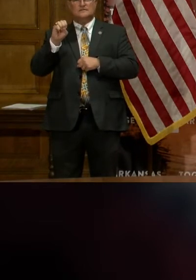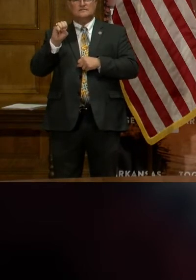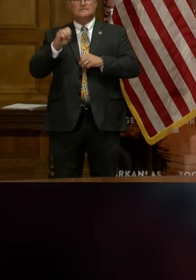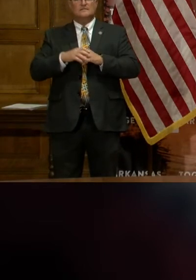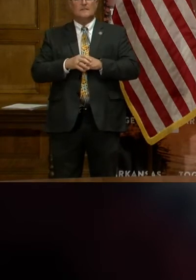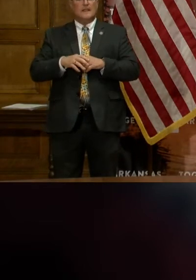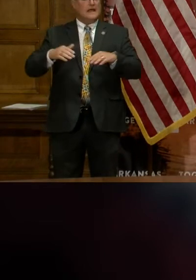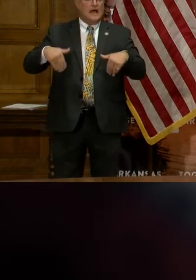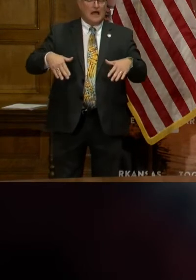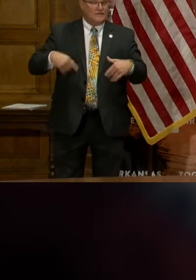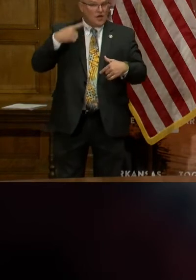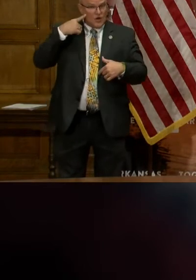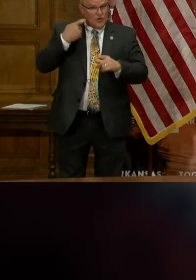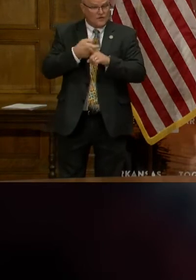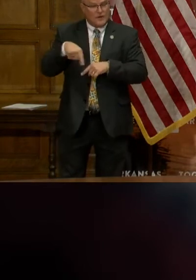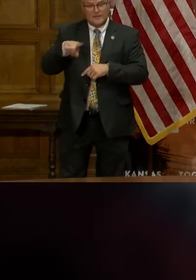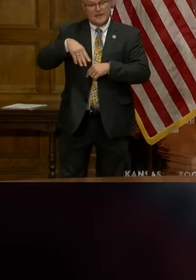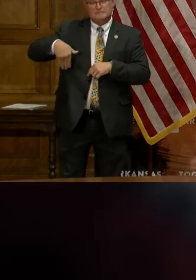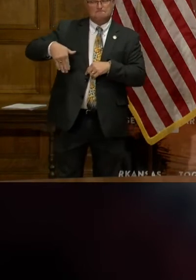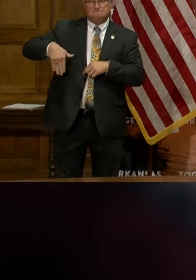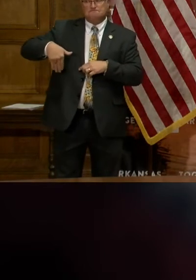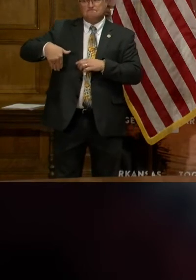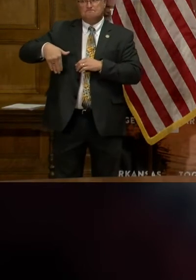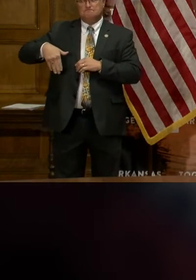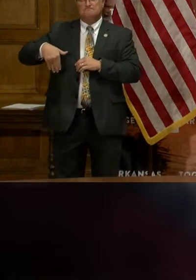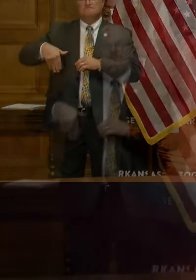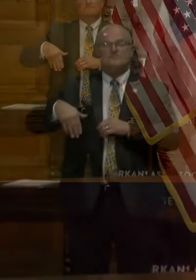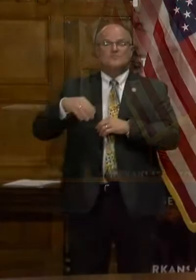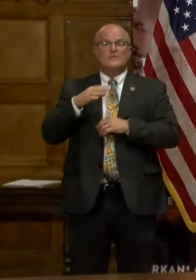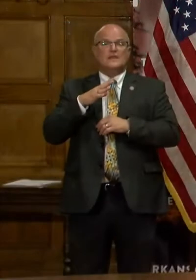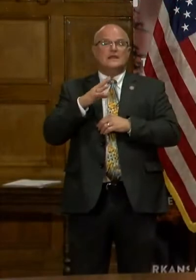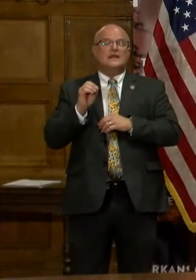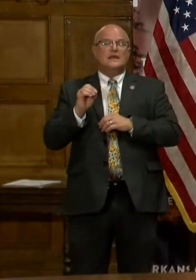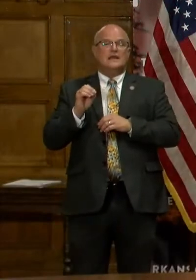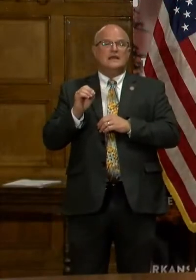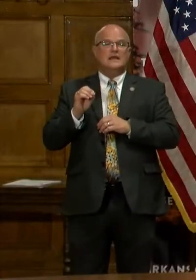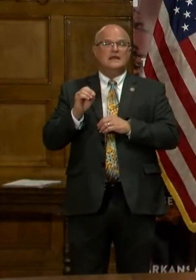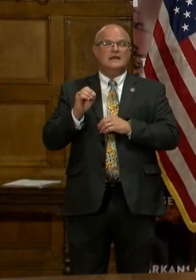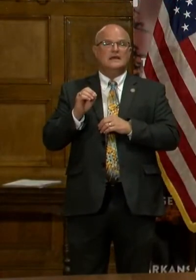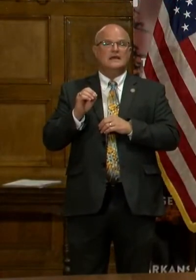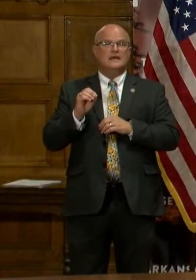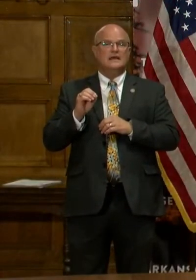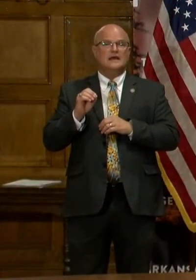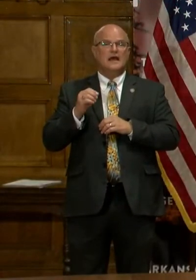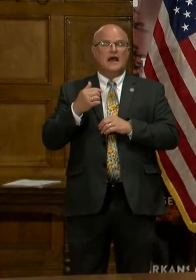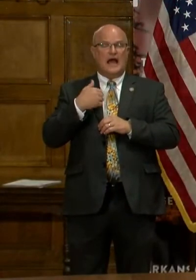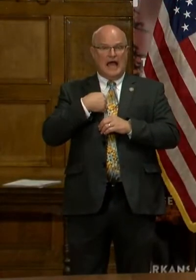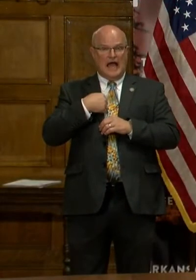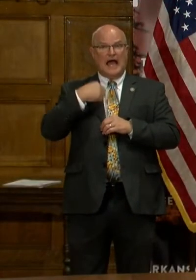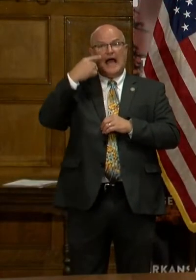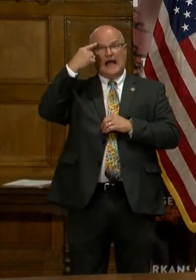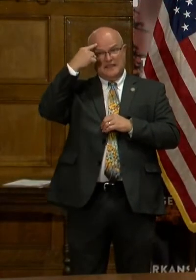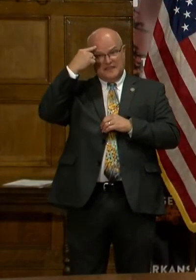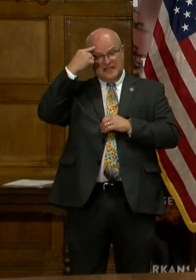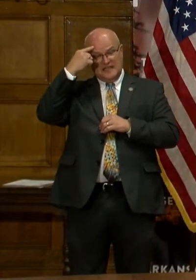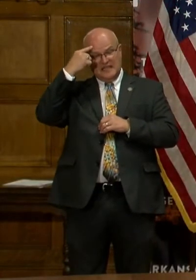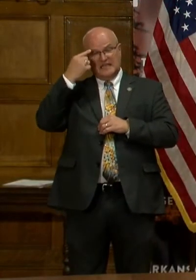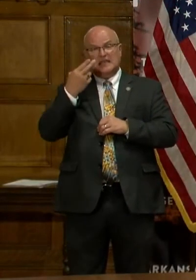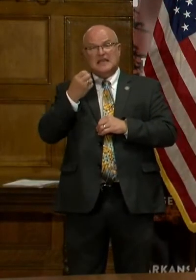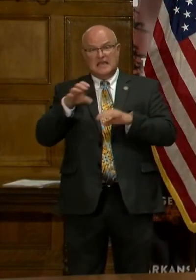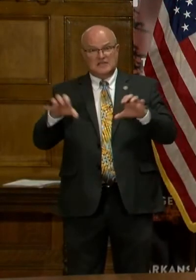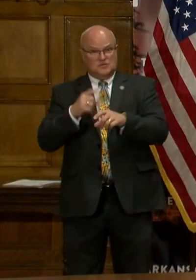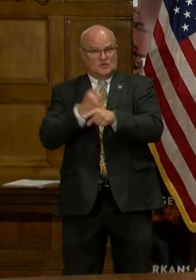force. I have not heard from them, and you know, I think he's doing the right